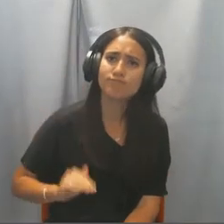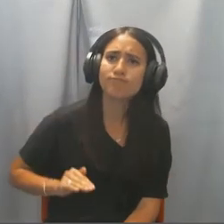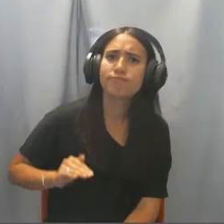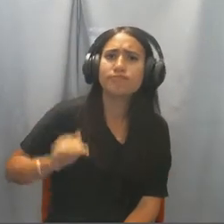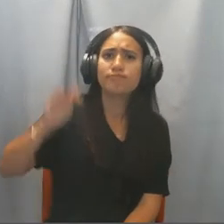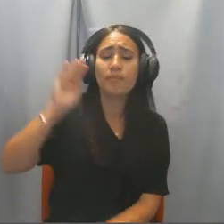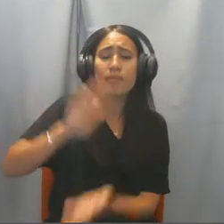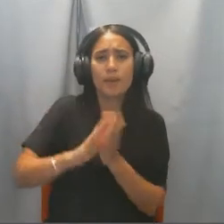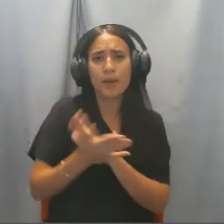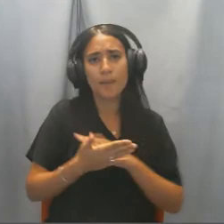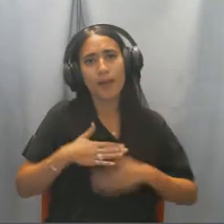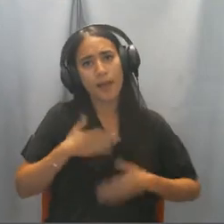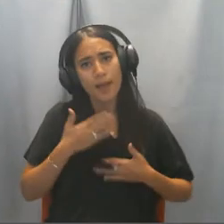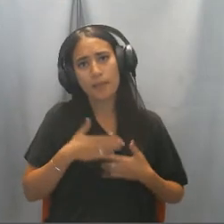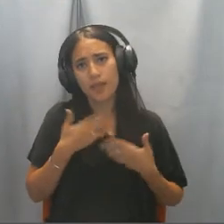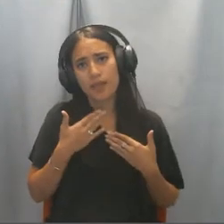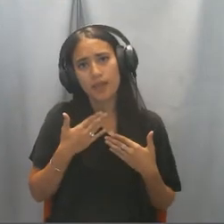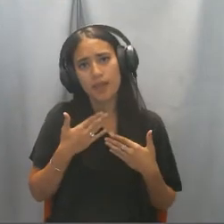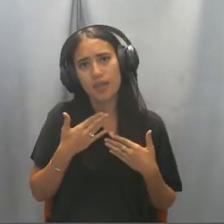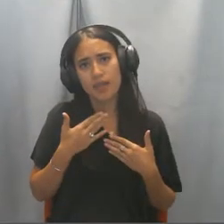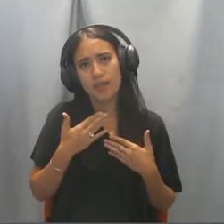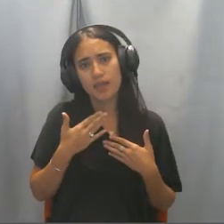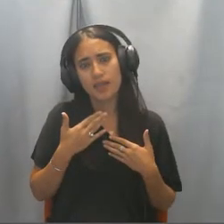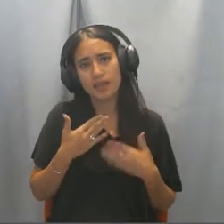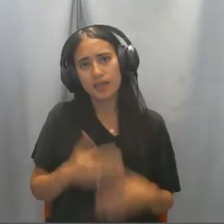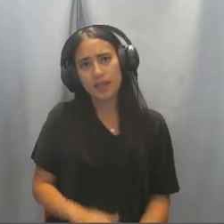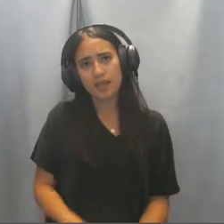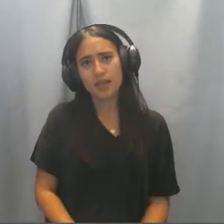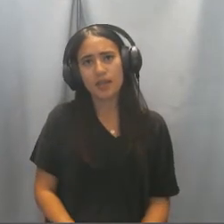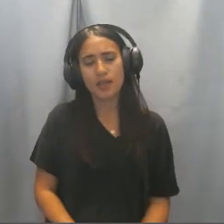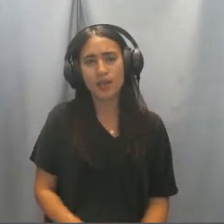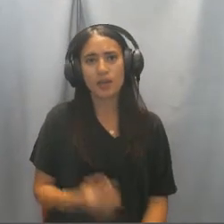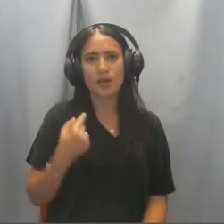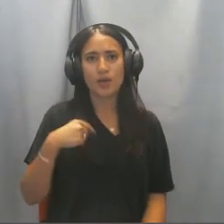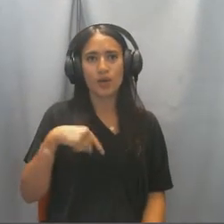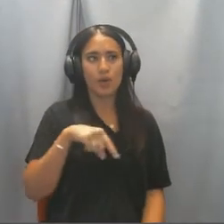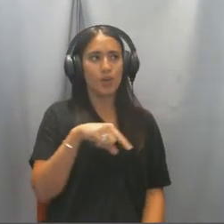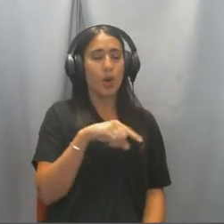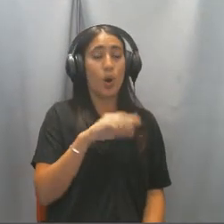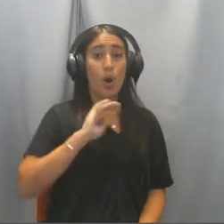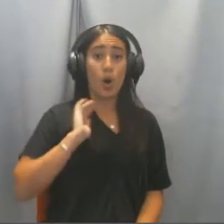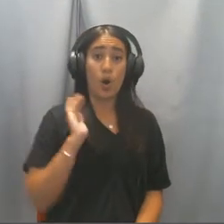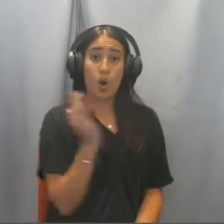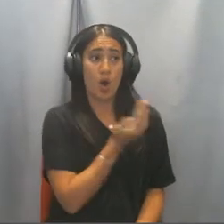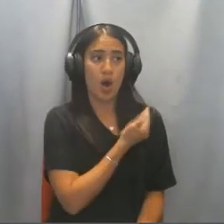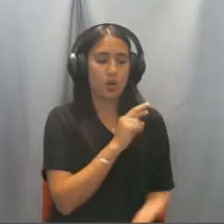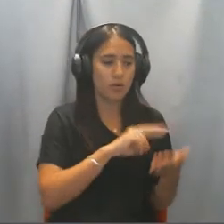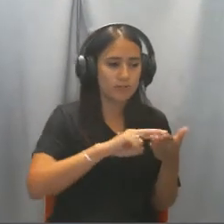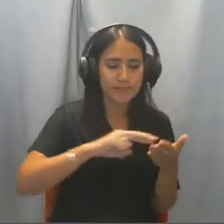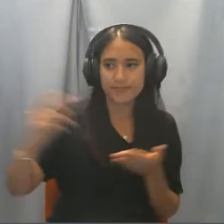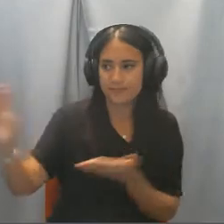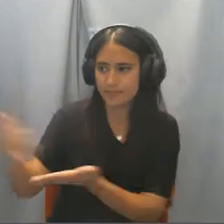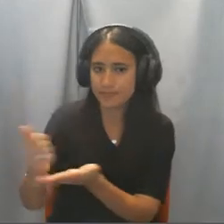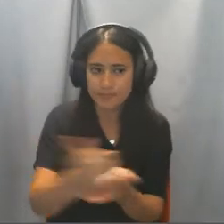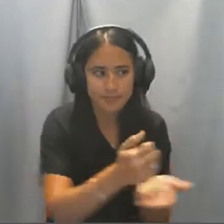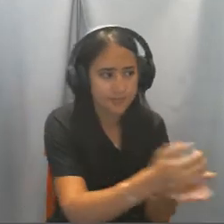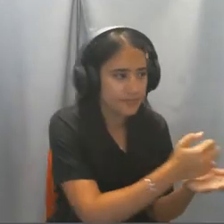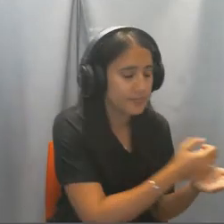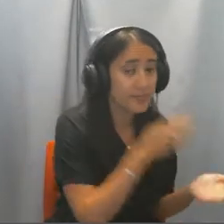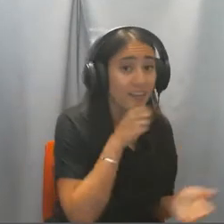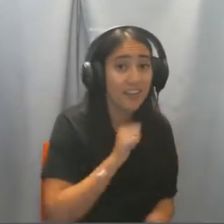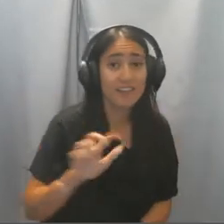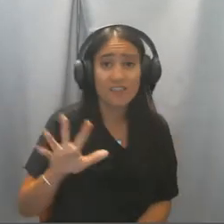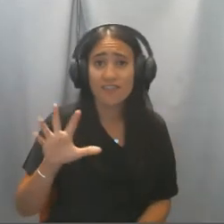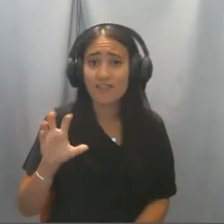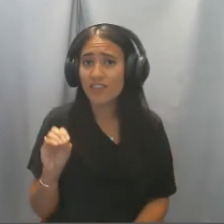wasn't. And when we gathered together everything we knew about them at age 50,